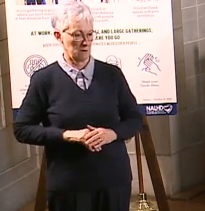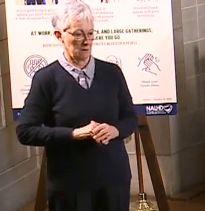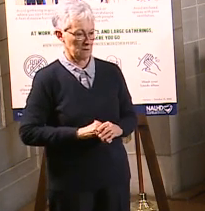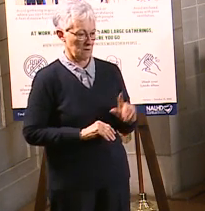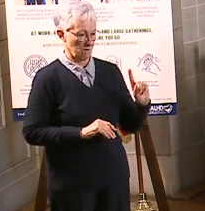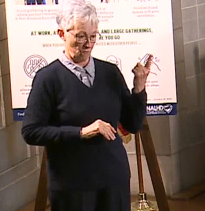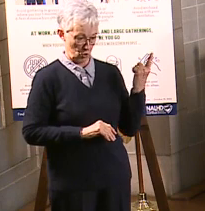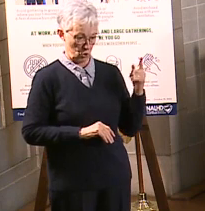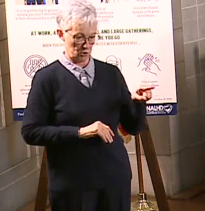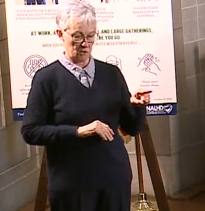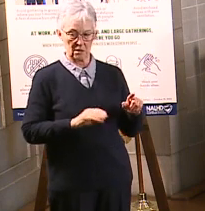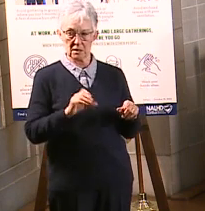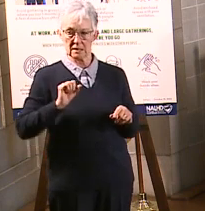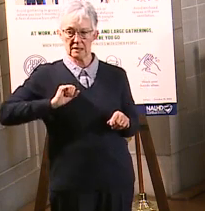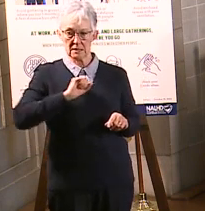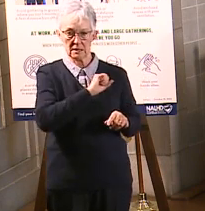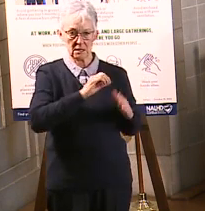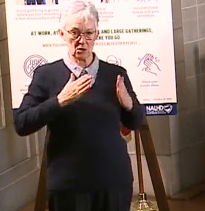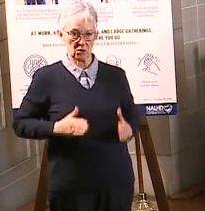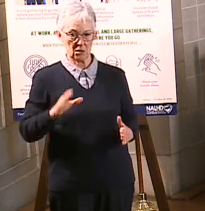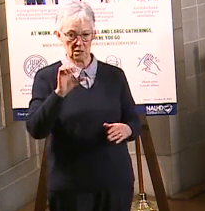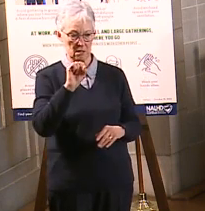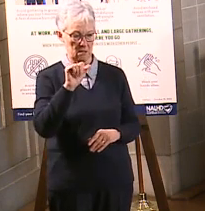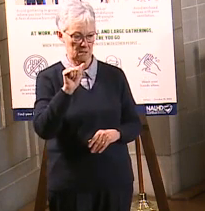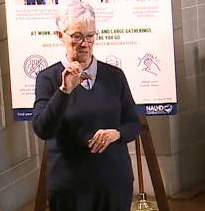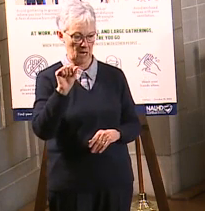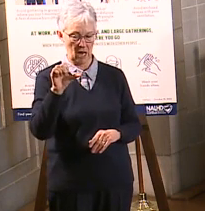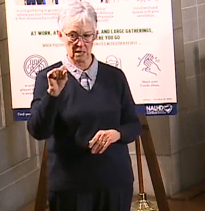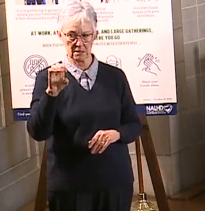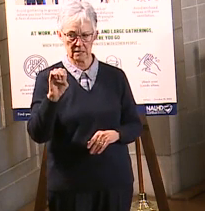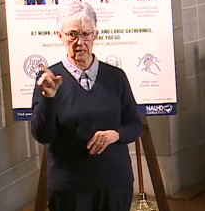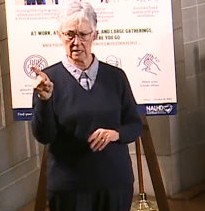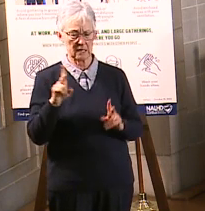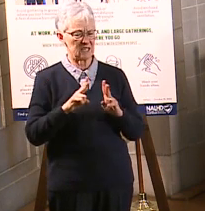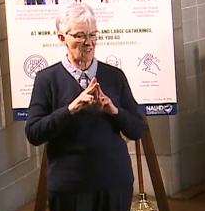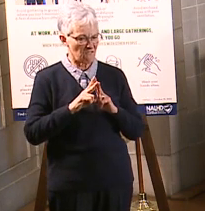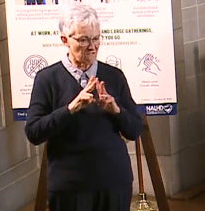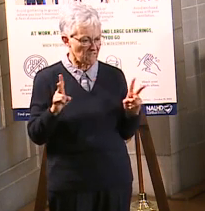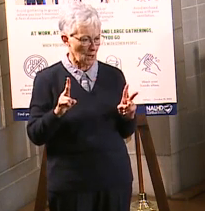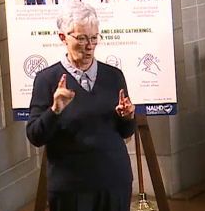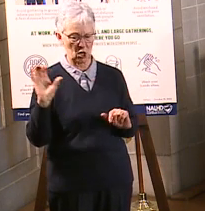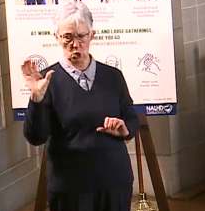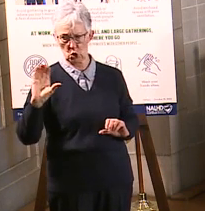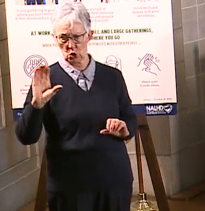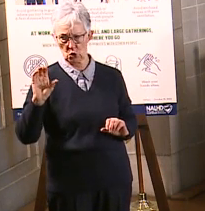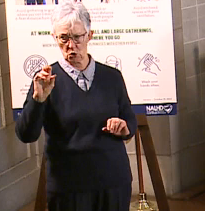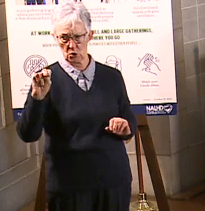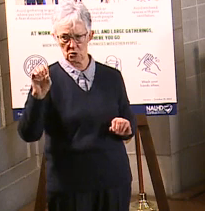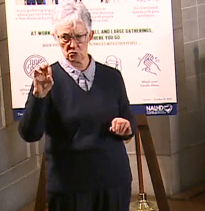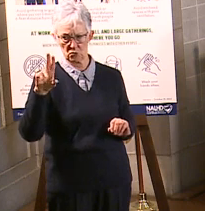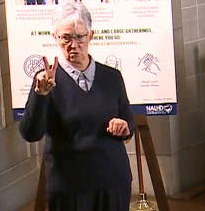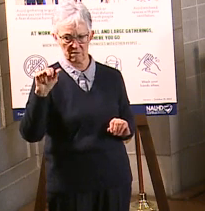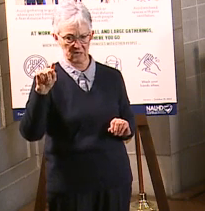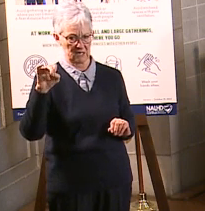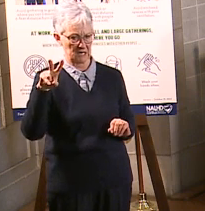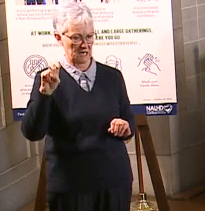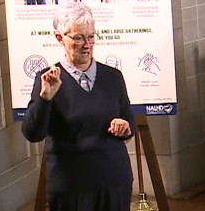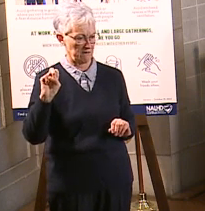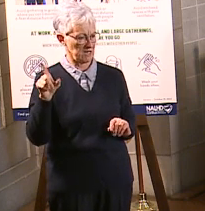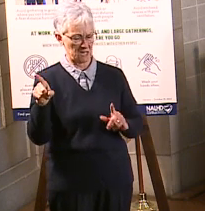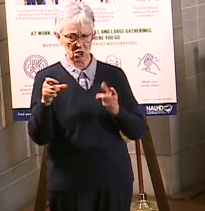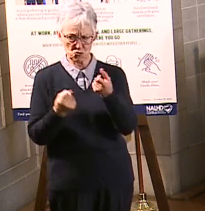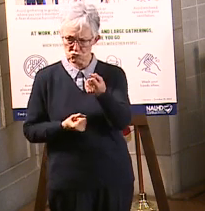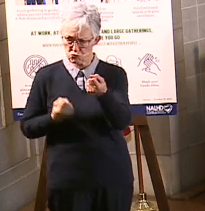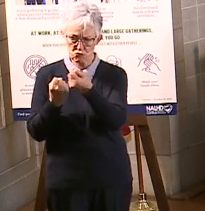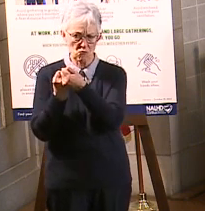everybody that Senator Sasse has one of the most conservative voting records in the U.S. Senate. So he has been somebody who has supported conservative causes with